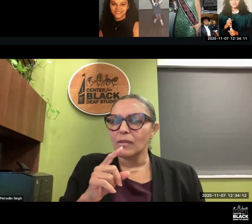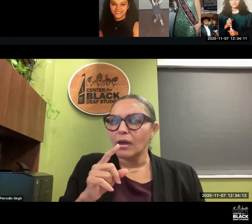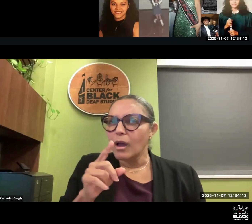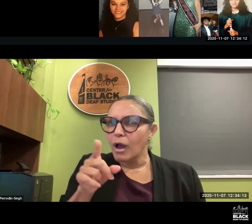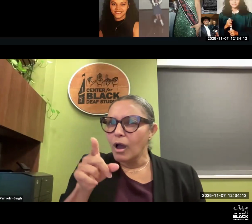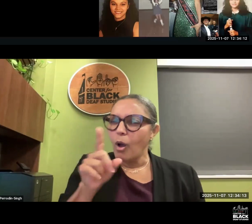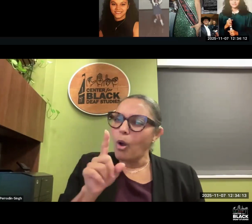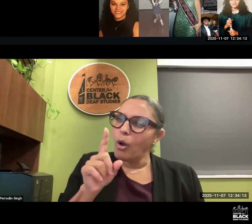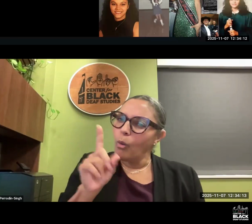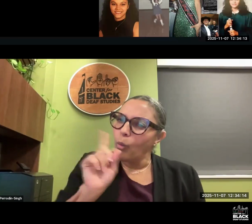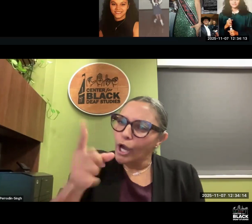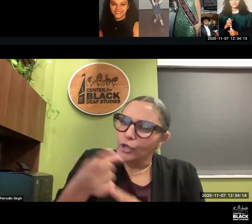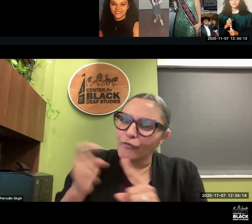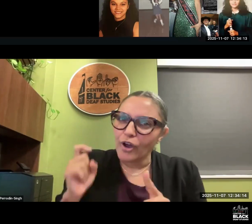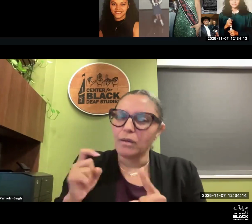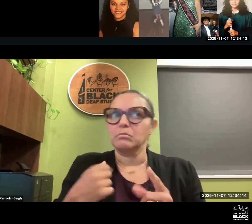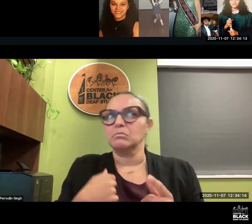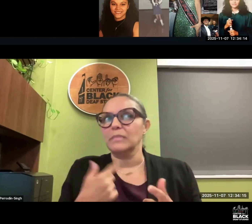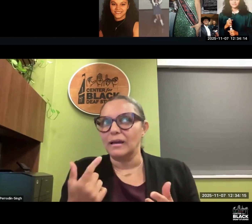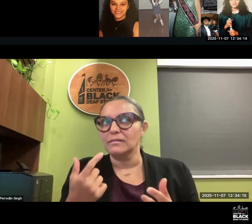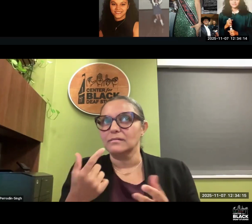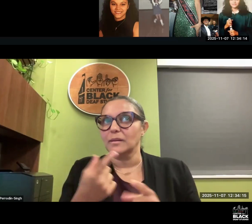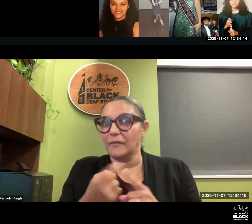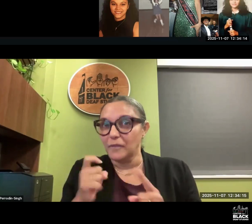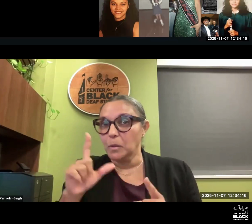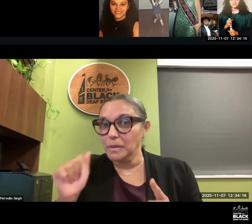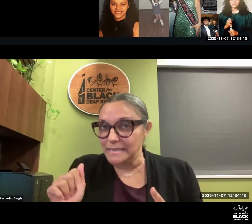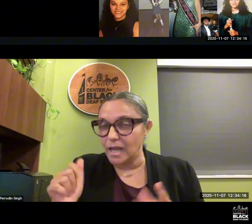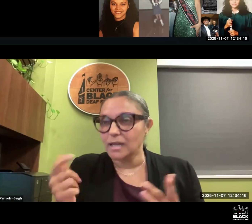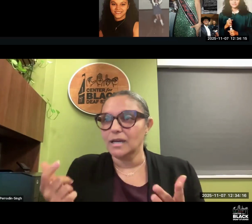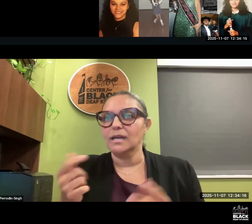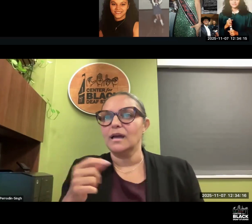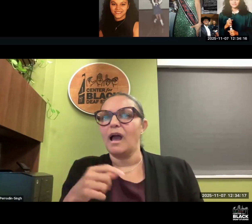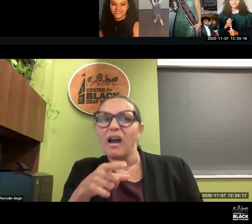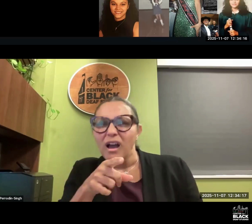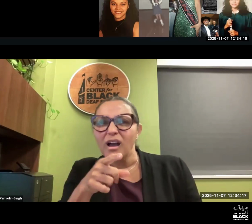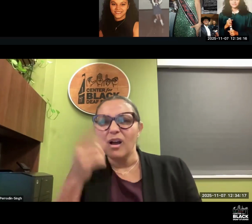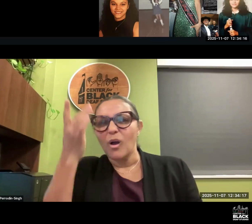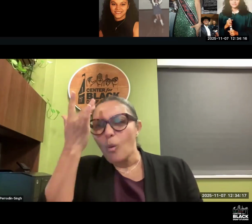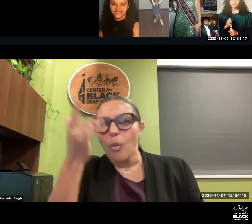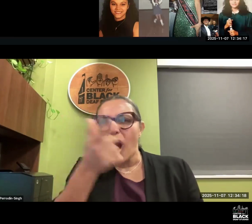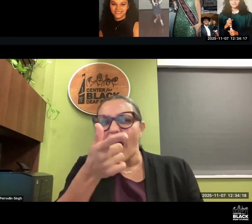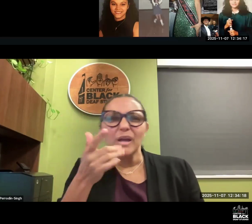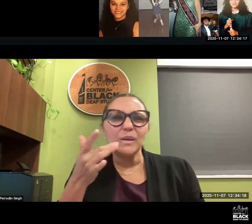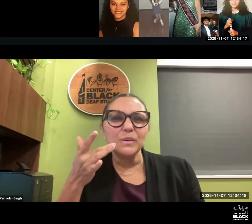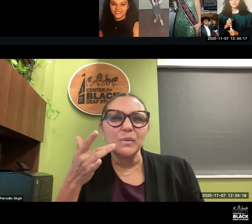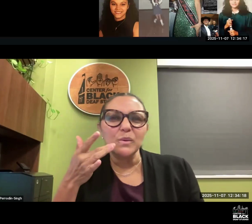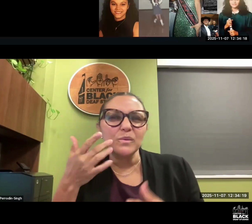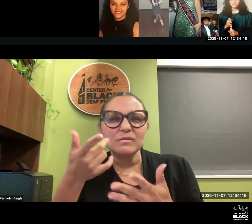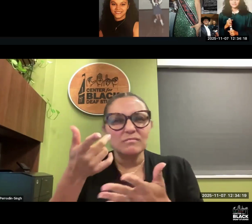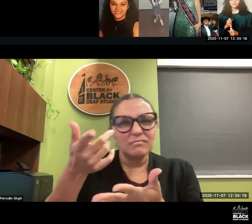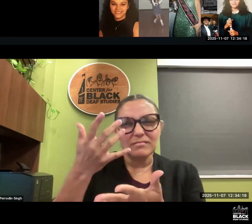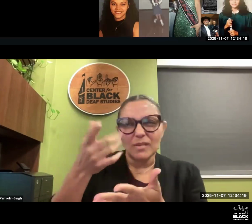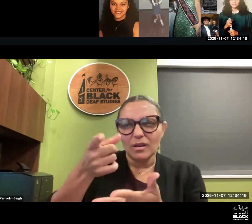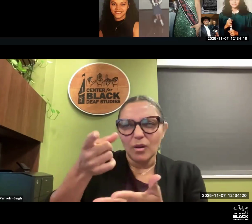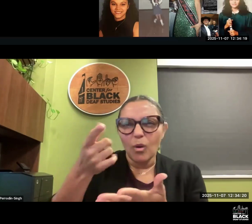that I thought were stupid, like for example, where are you from? I would say, well, I'm from Louisiana. They'll say,